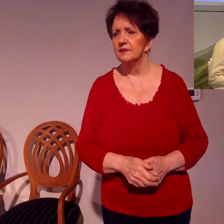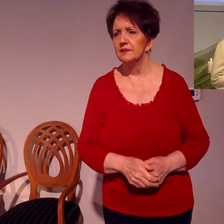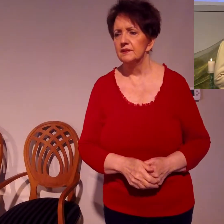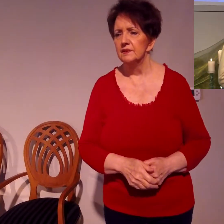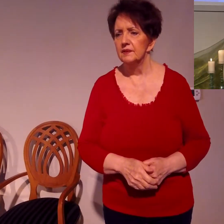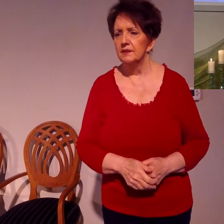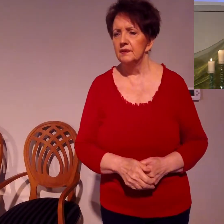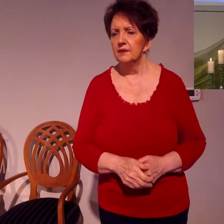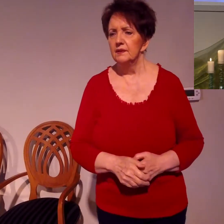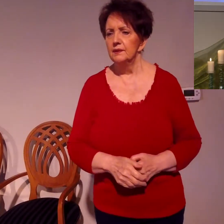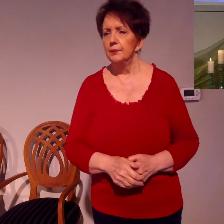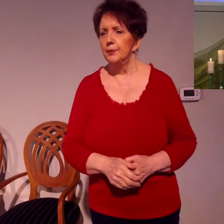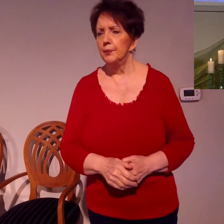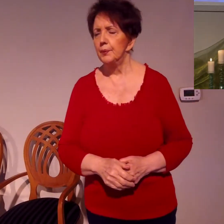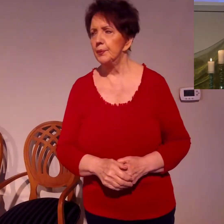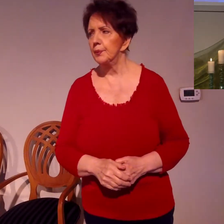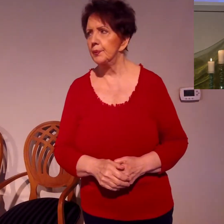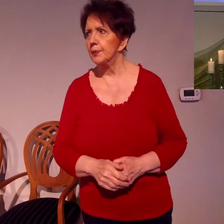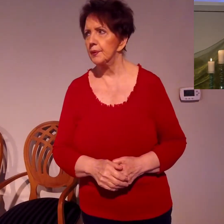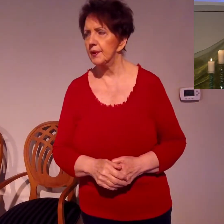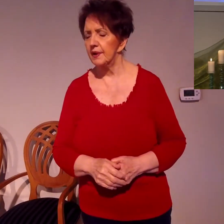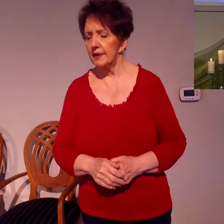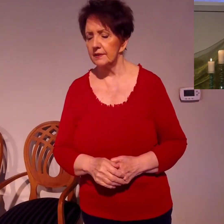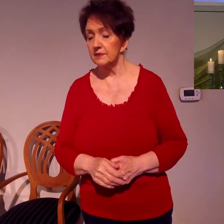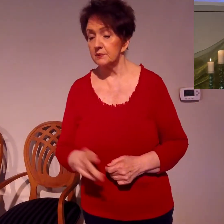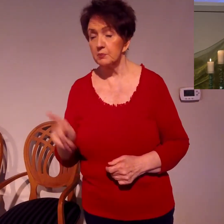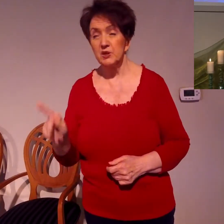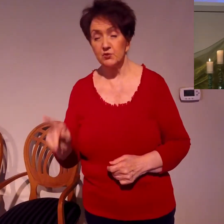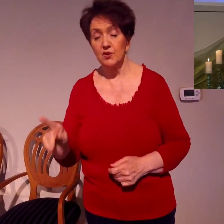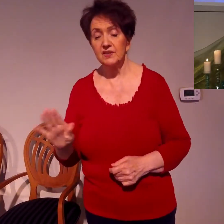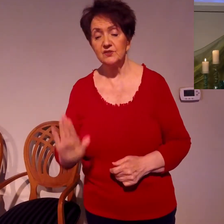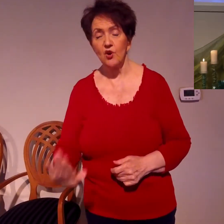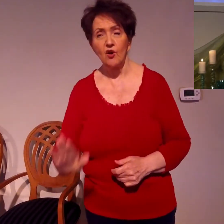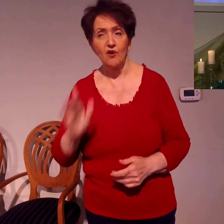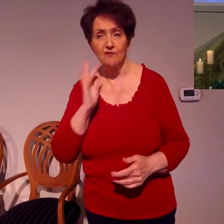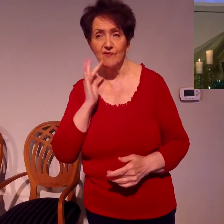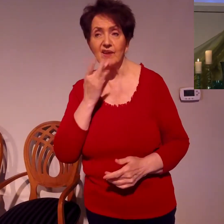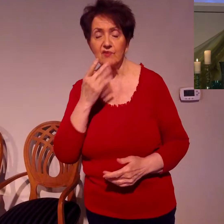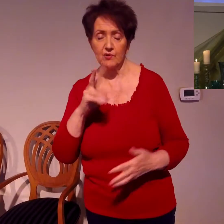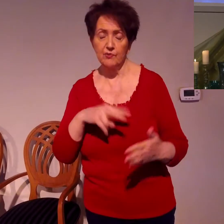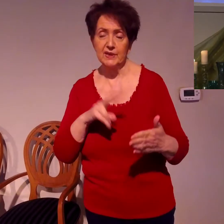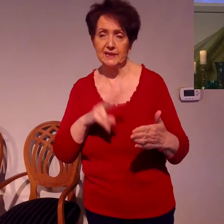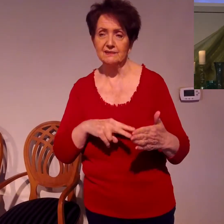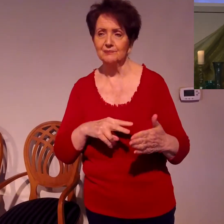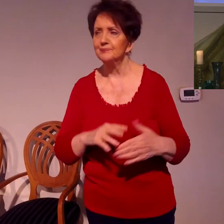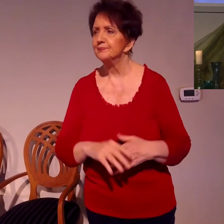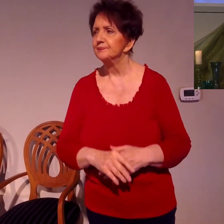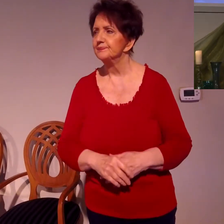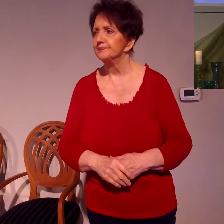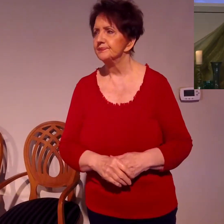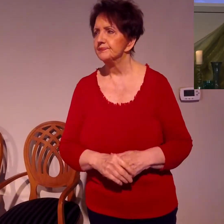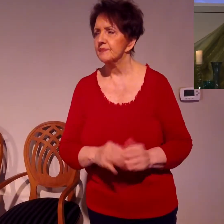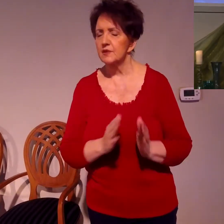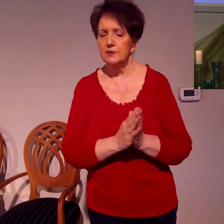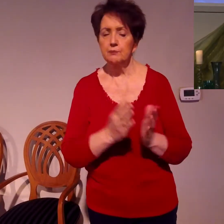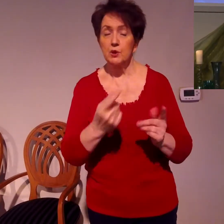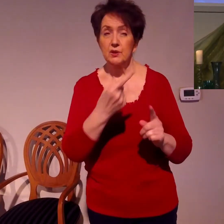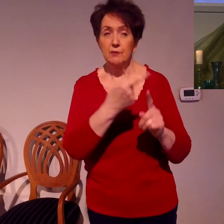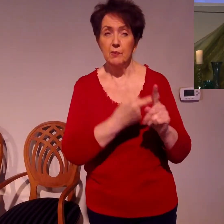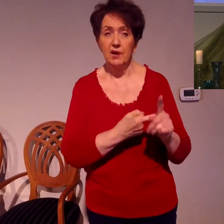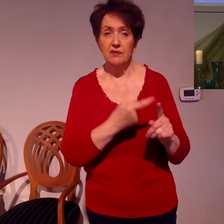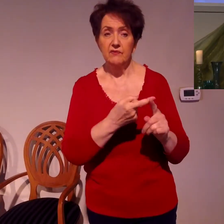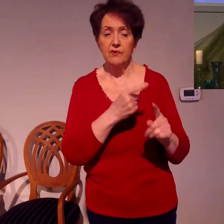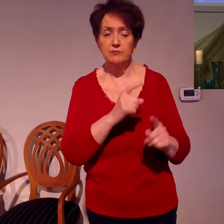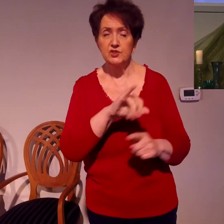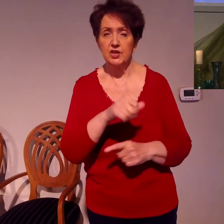it's one of her favorite readings. It's now become one of mine. It was in our book of the month of January. I'm bringing it back out